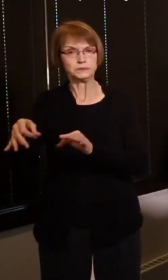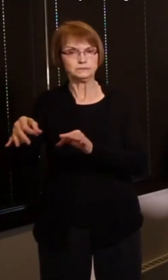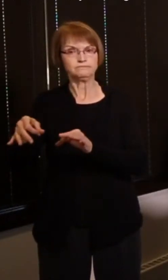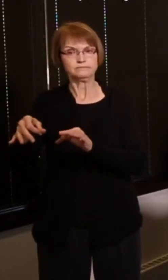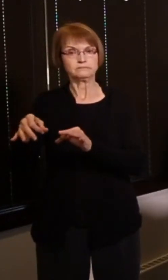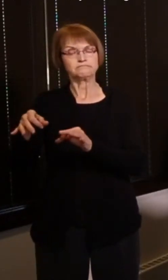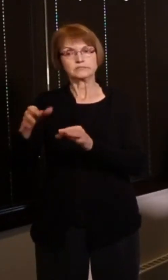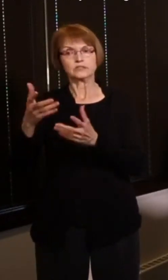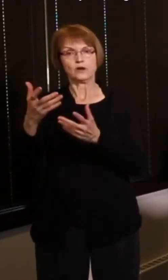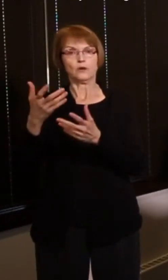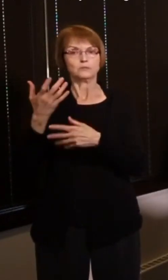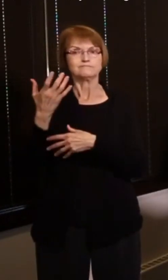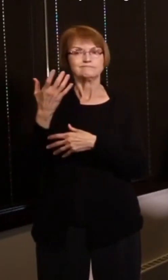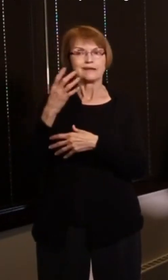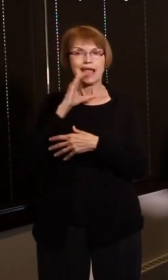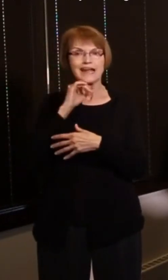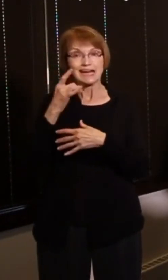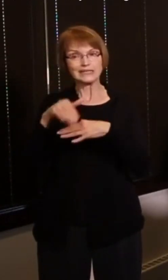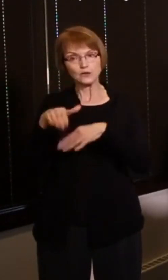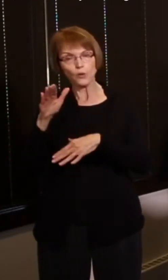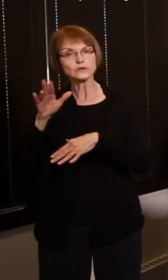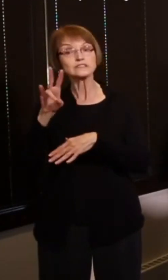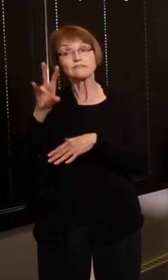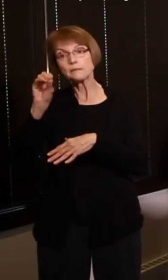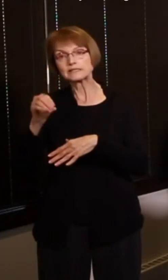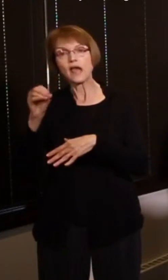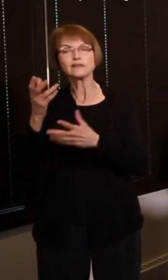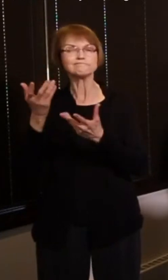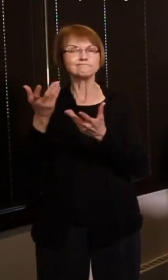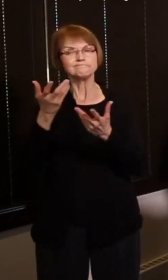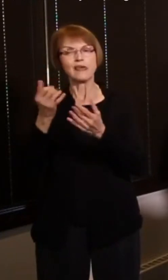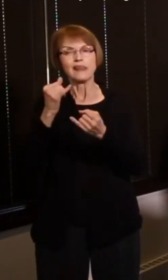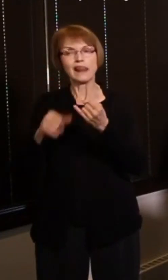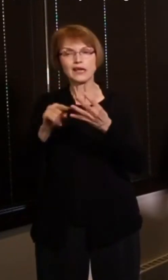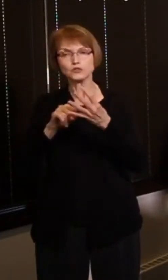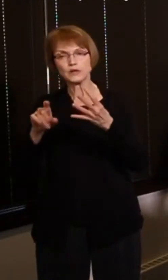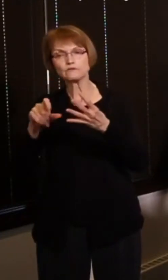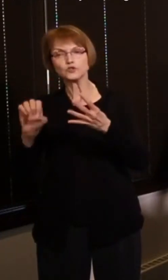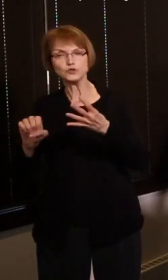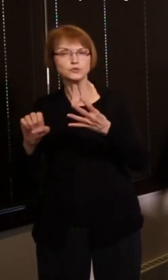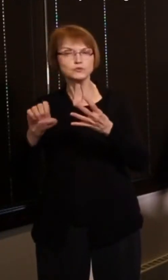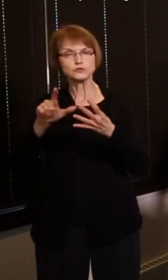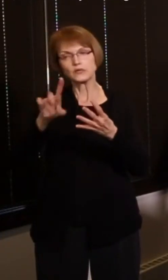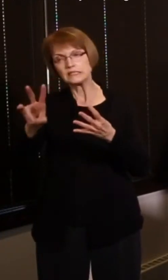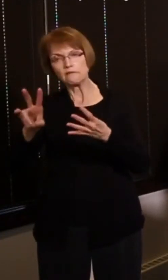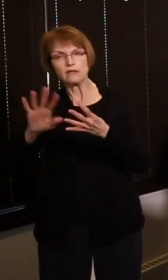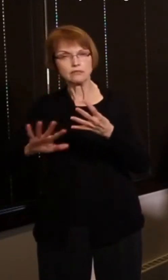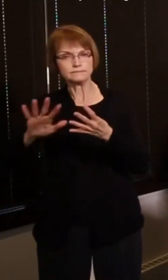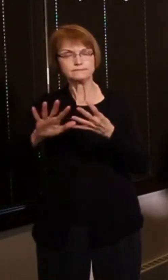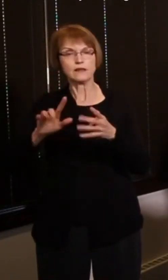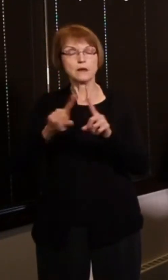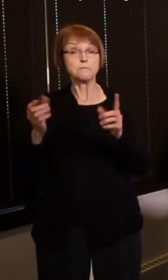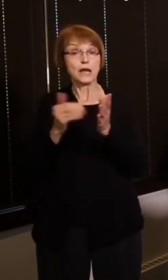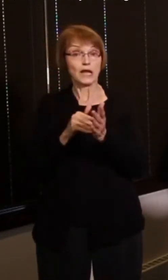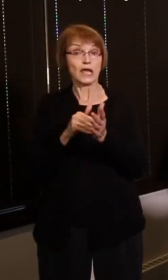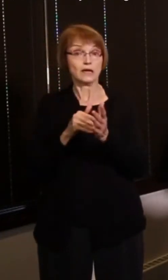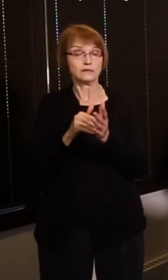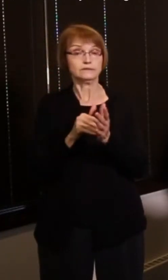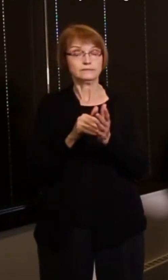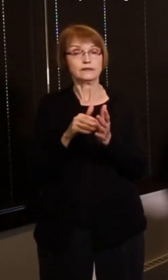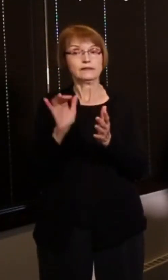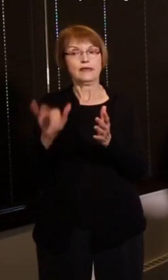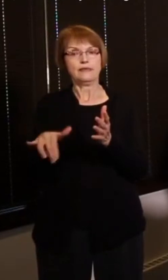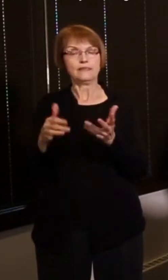75% mark of 18 and older is, again, around that last week of June, around June 27th. But again, it